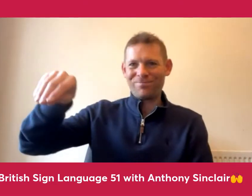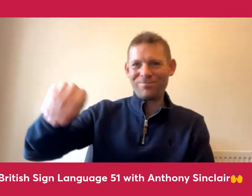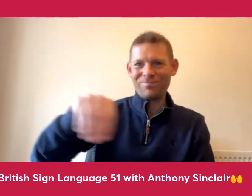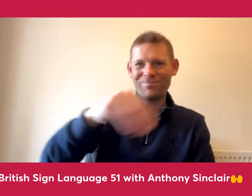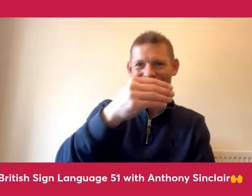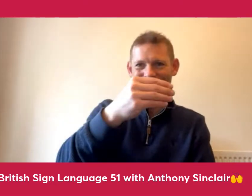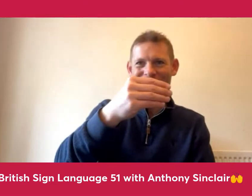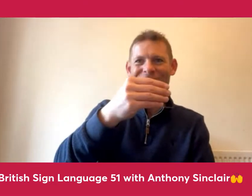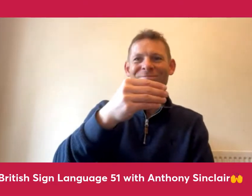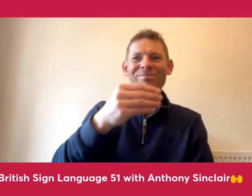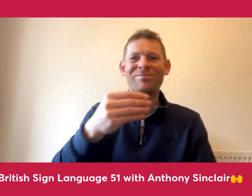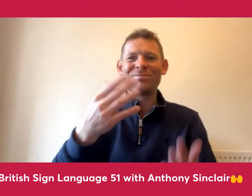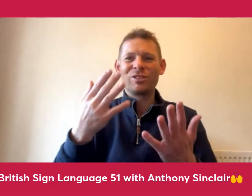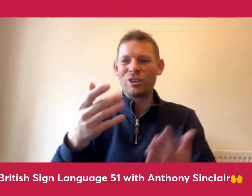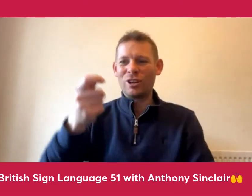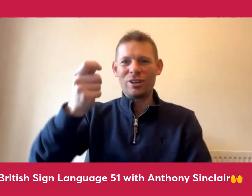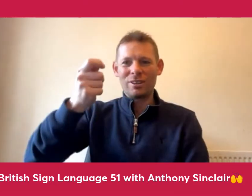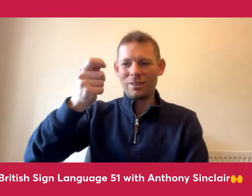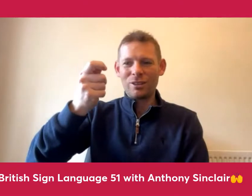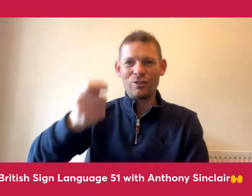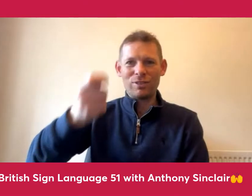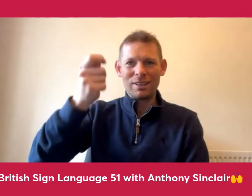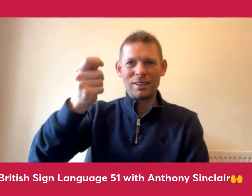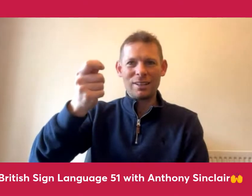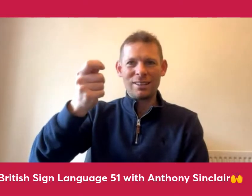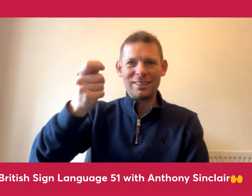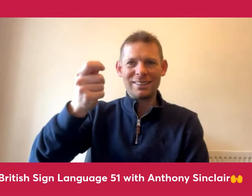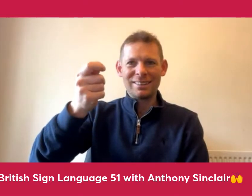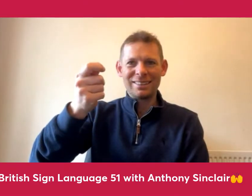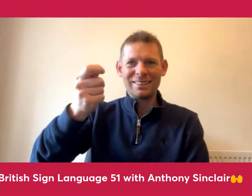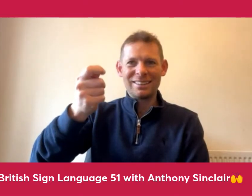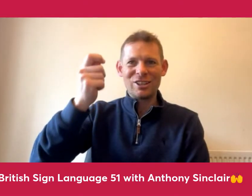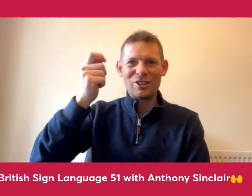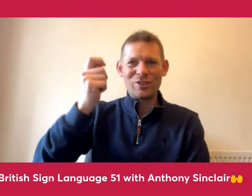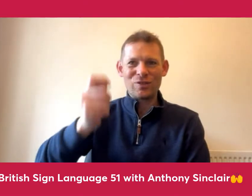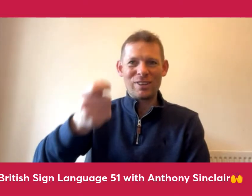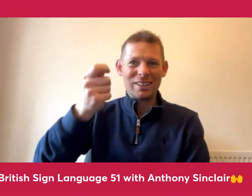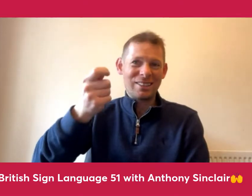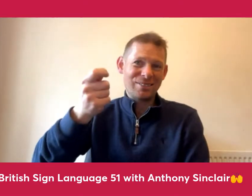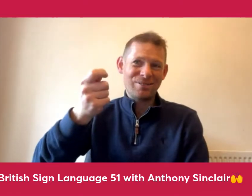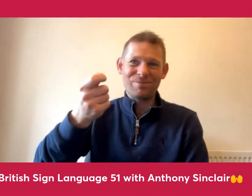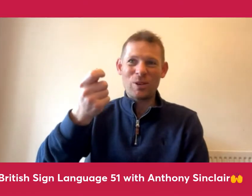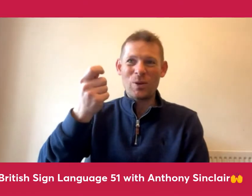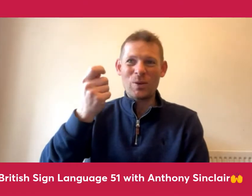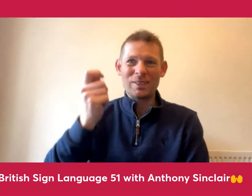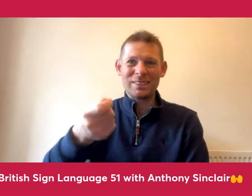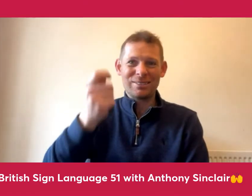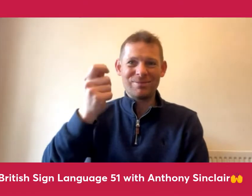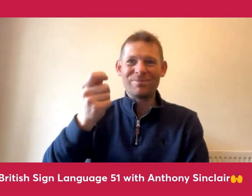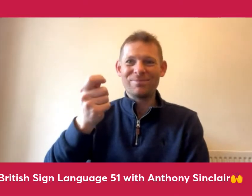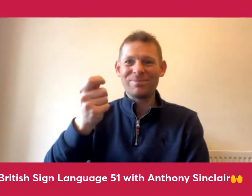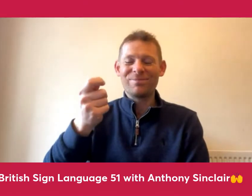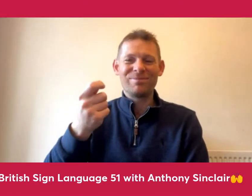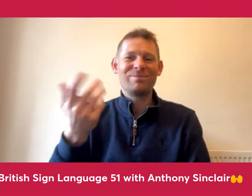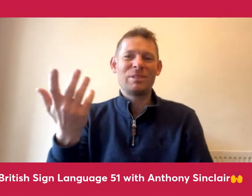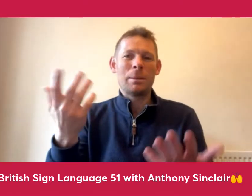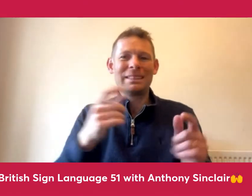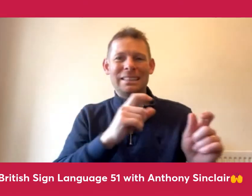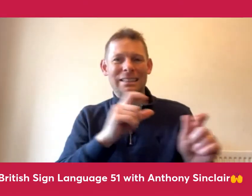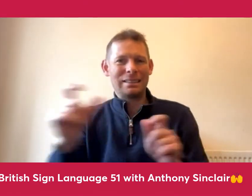Do you remember in the days when you used to actually have to swipe your credit card through a machine? Now it's contactless, so you tap it, so you can sign it like that.